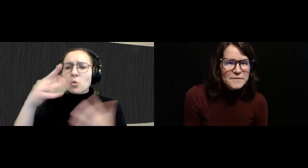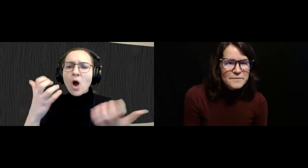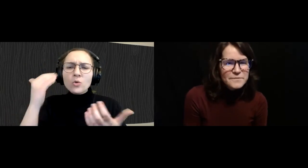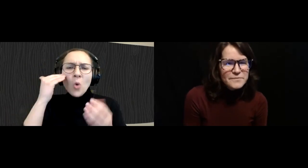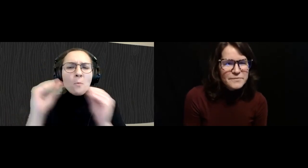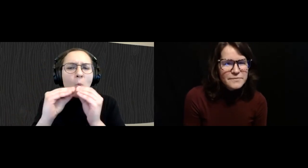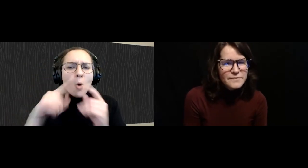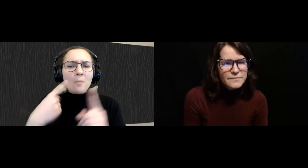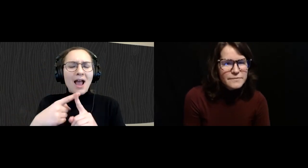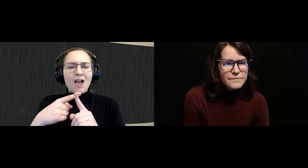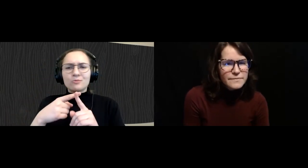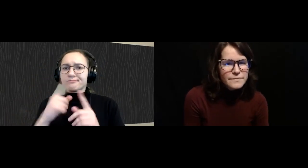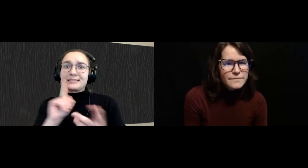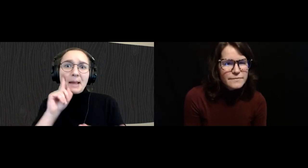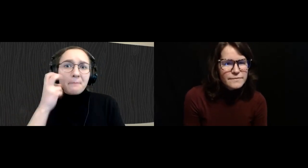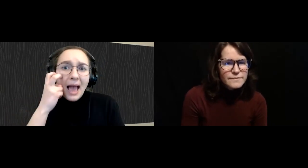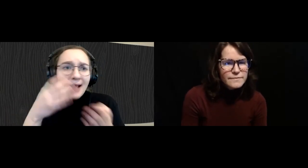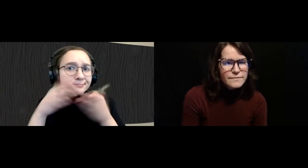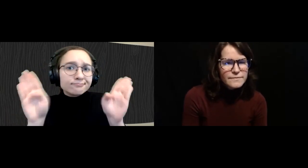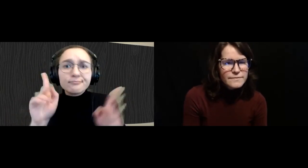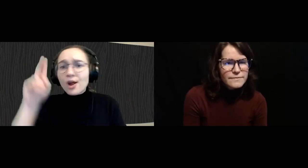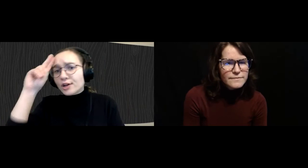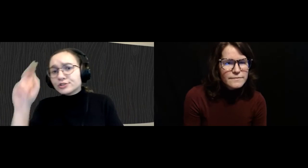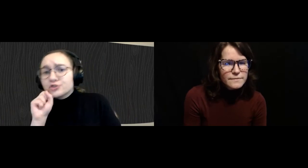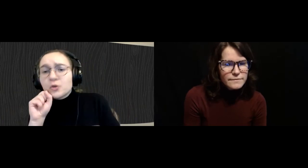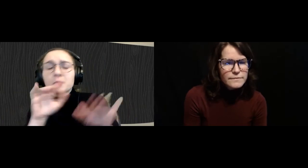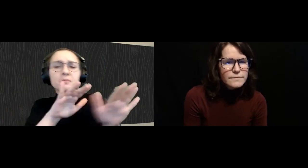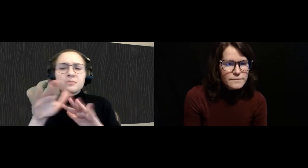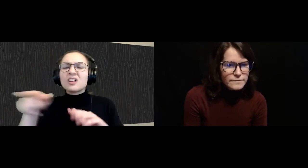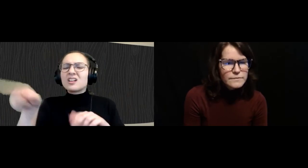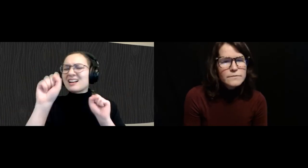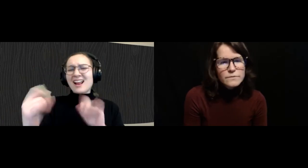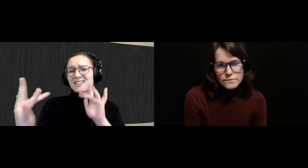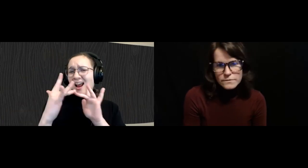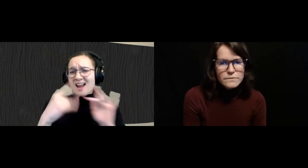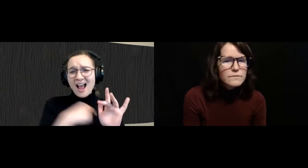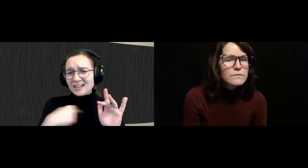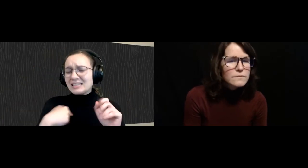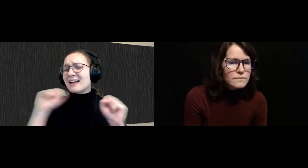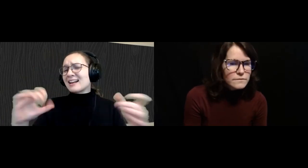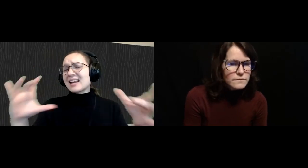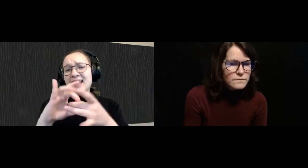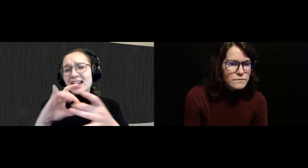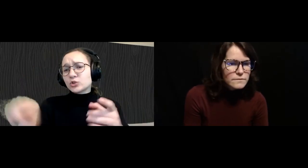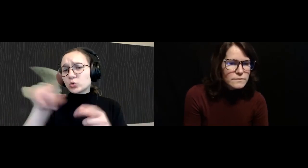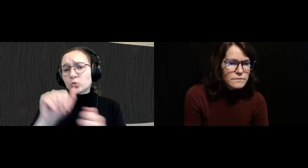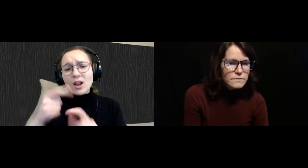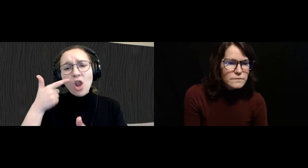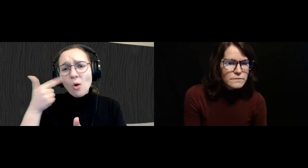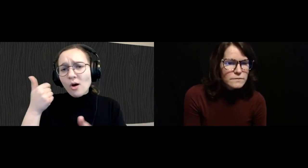And knowing if you want to know more about the deaf-blind community, Usher syndrome, you can contact us and we can